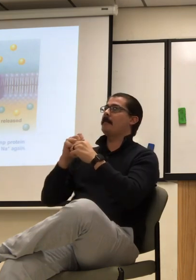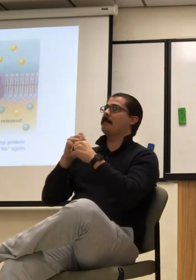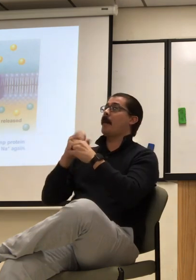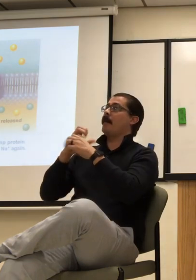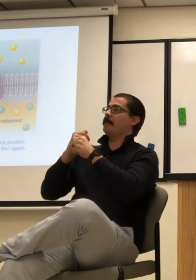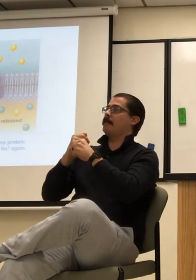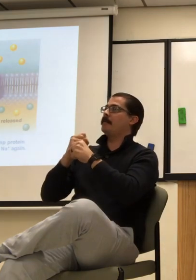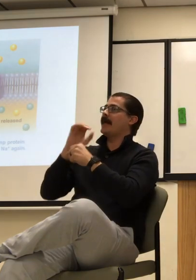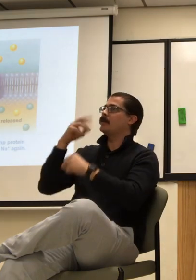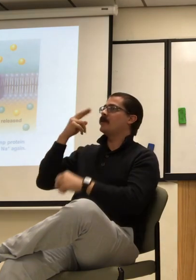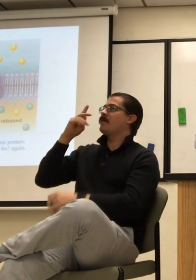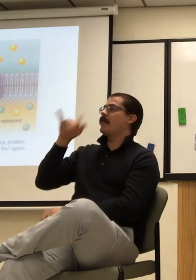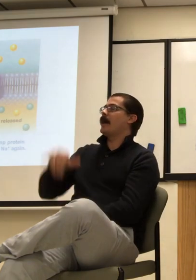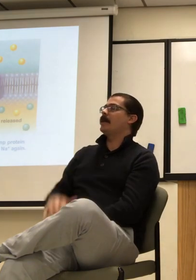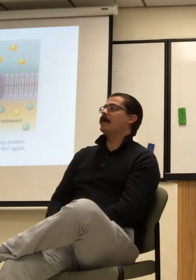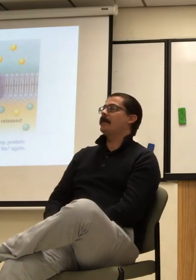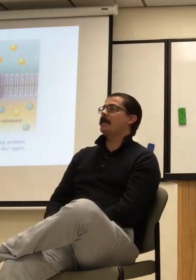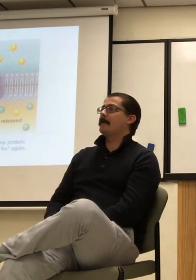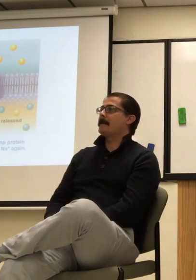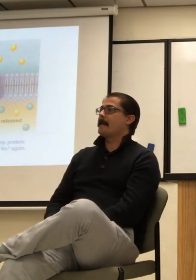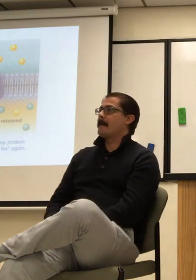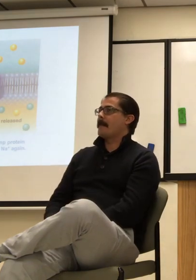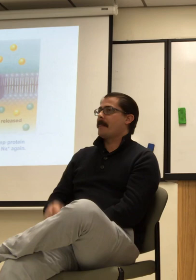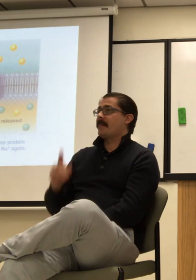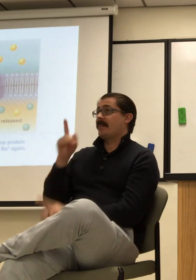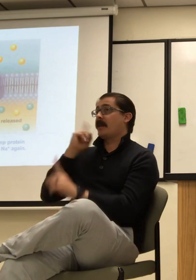down. We want to